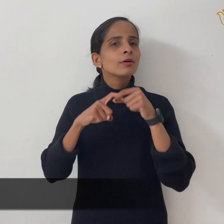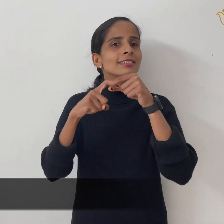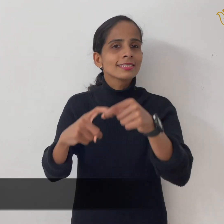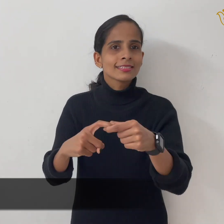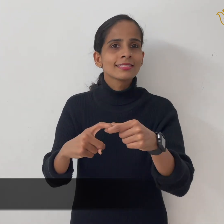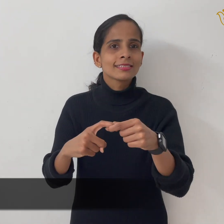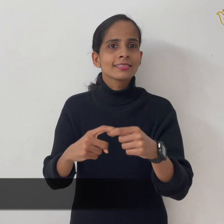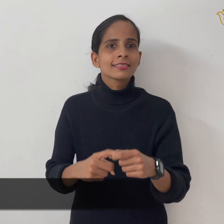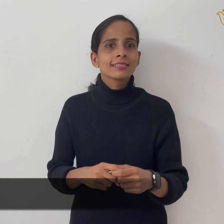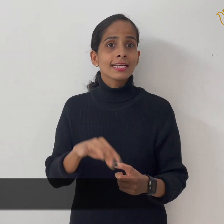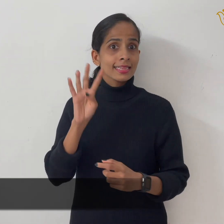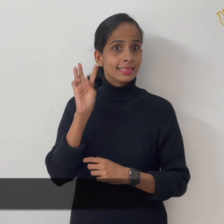Question 3.